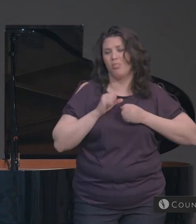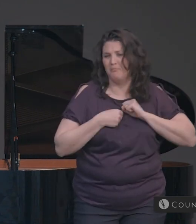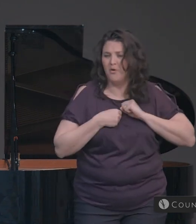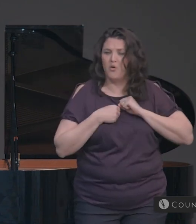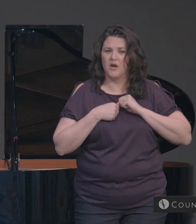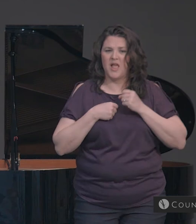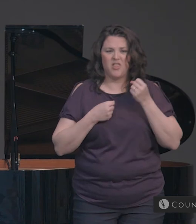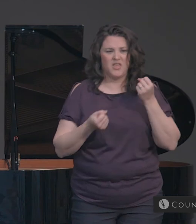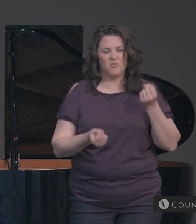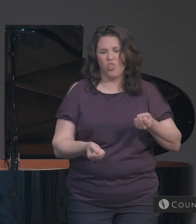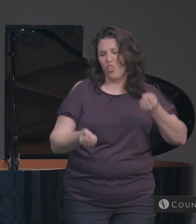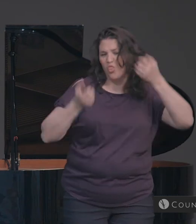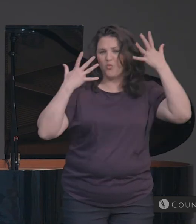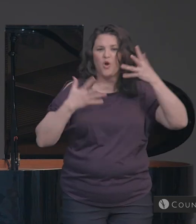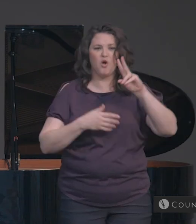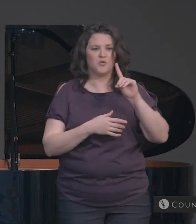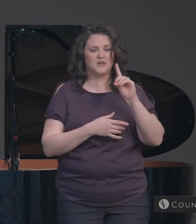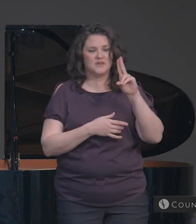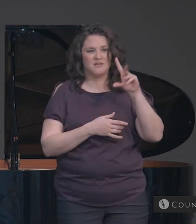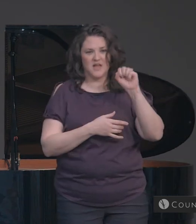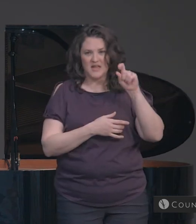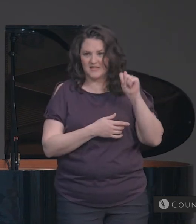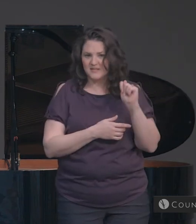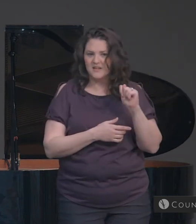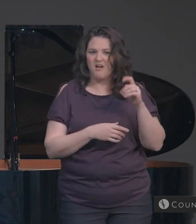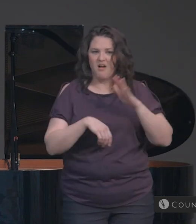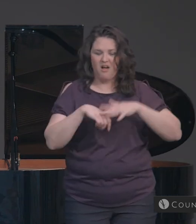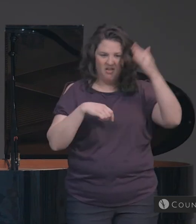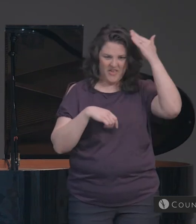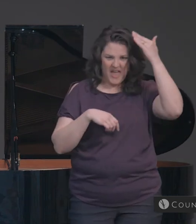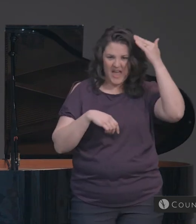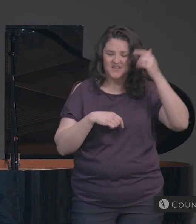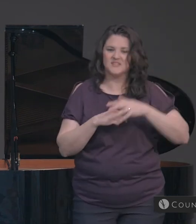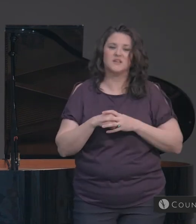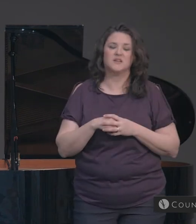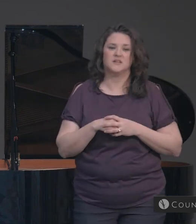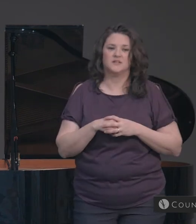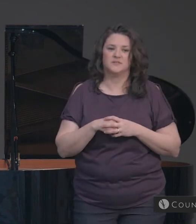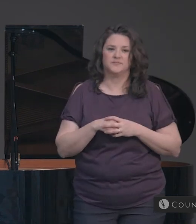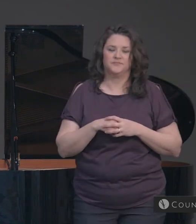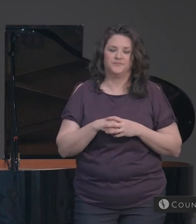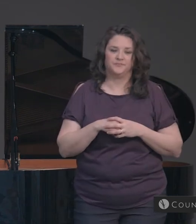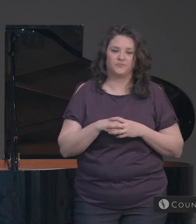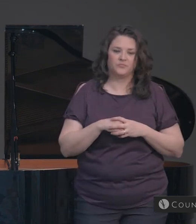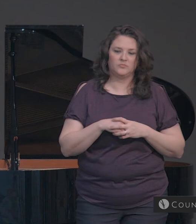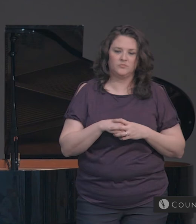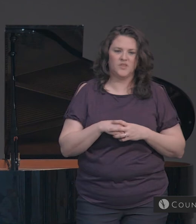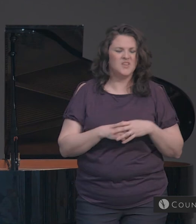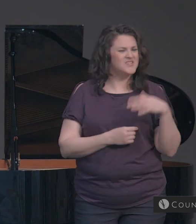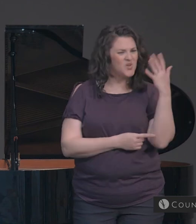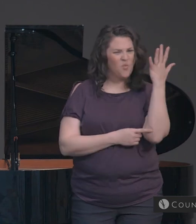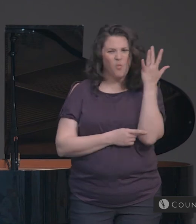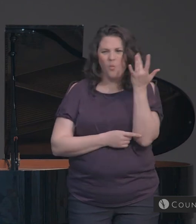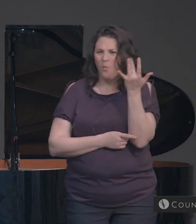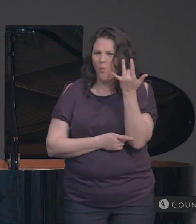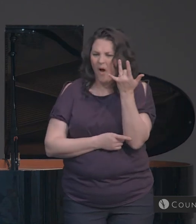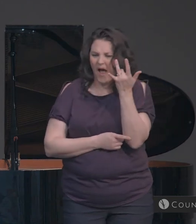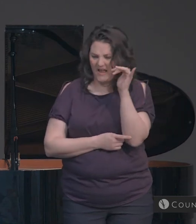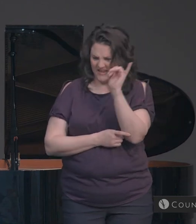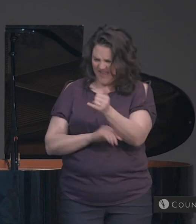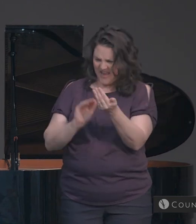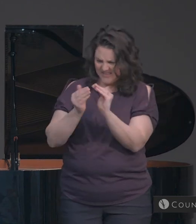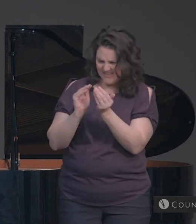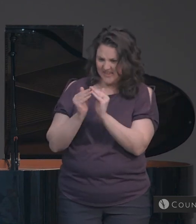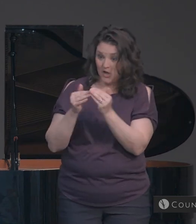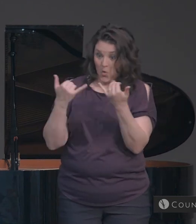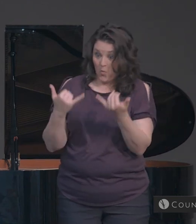a sign of mourning. So why, M-O-U-R, in mourning, like sadness, why would this city who